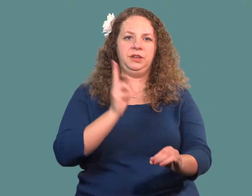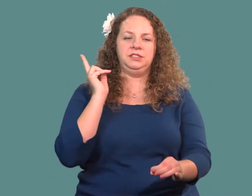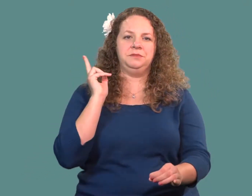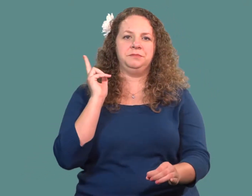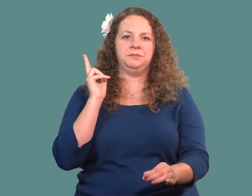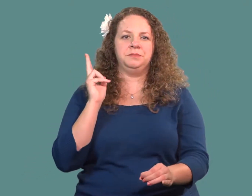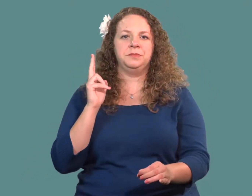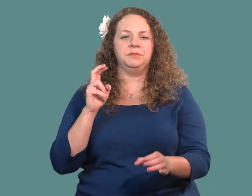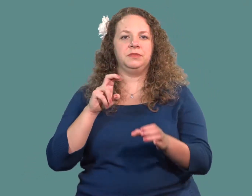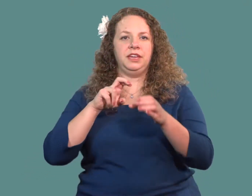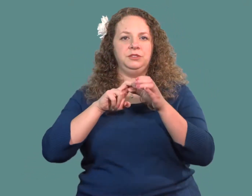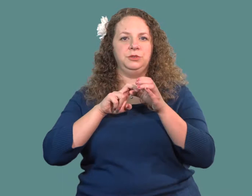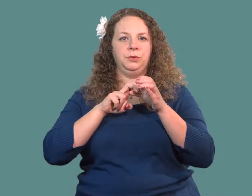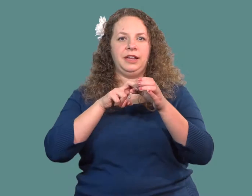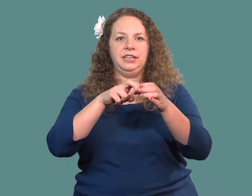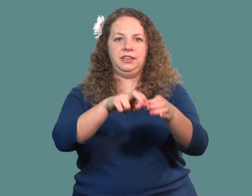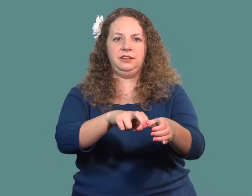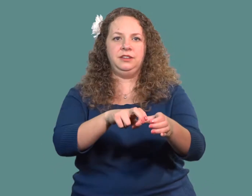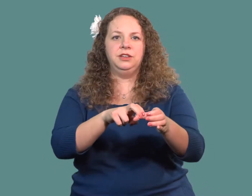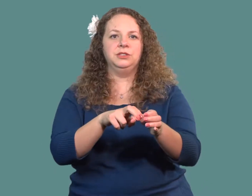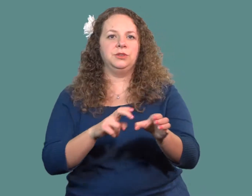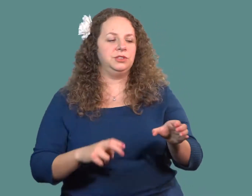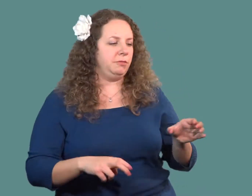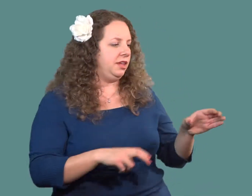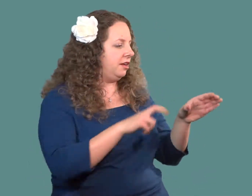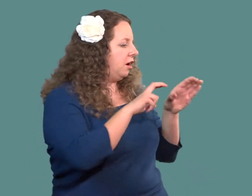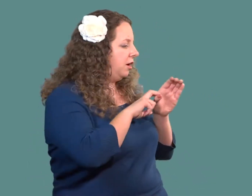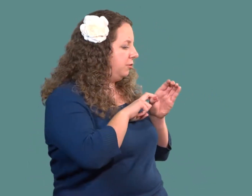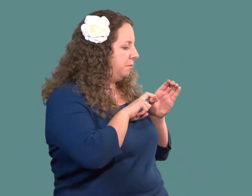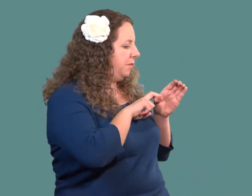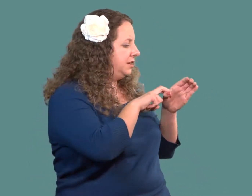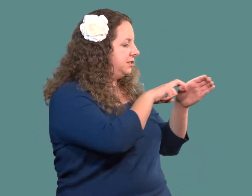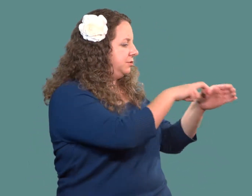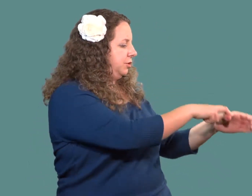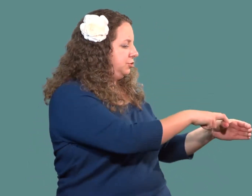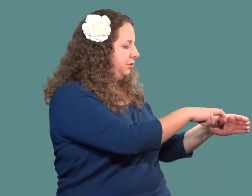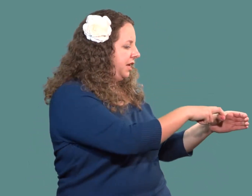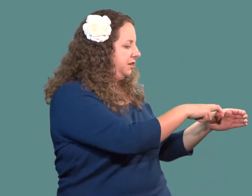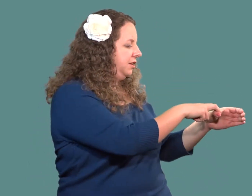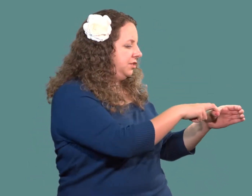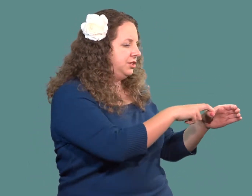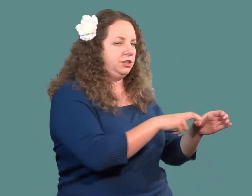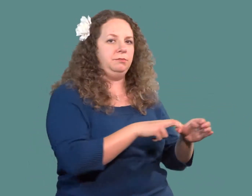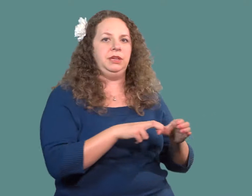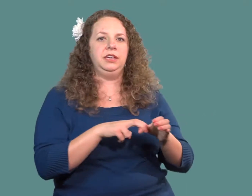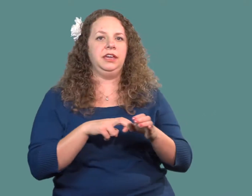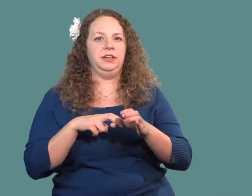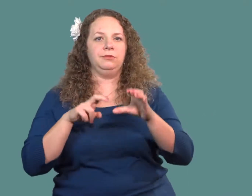Quit. Okay, to ride in, so this could be a car or a bus or a train. This could be a